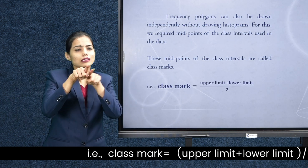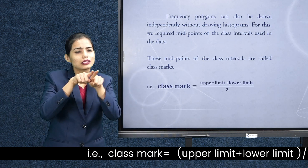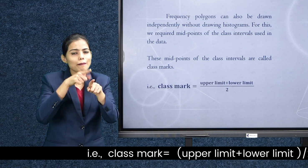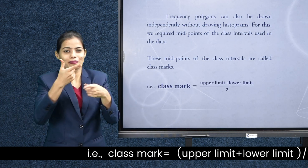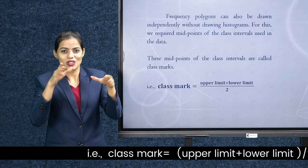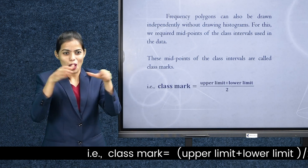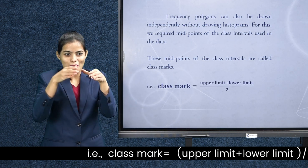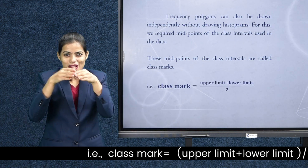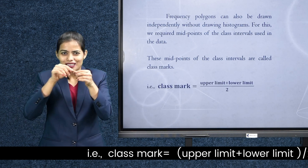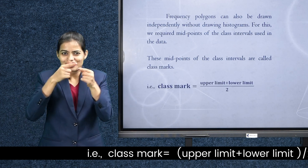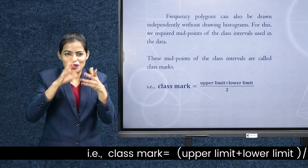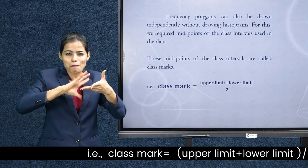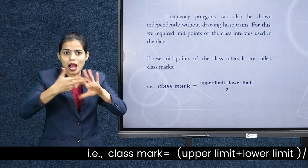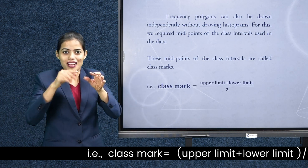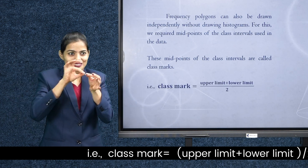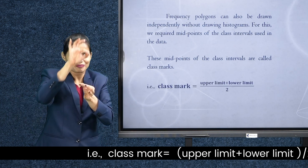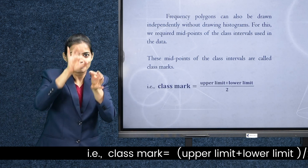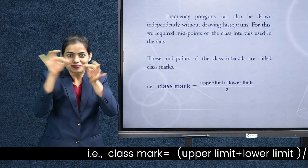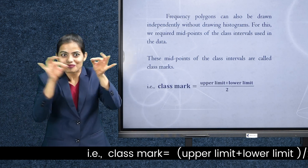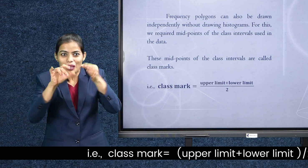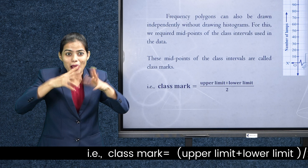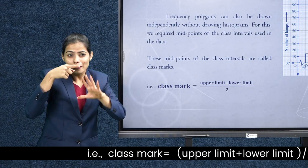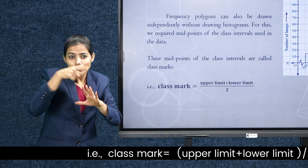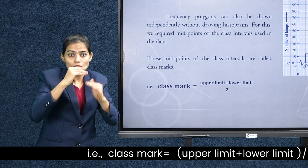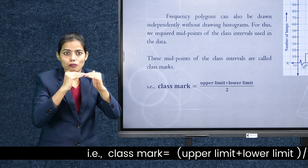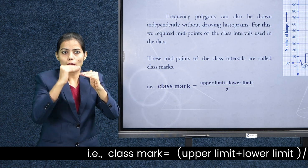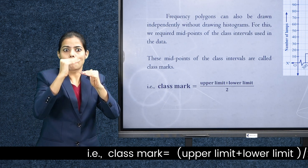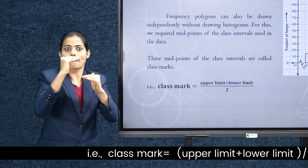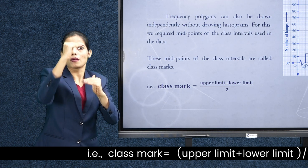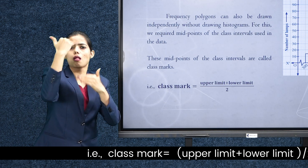That is, class mark is equal to upper limit plus lower limit by 2.